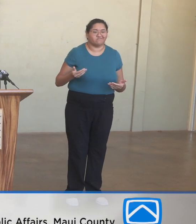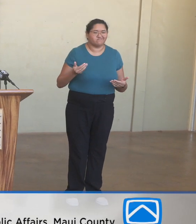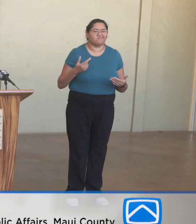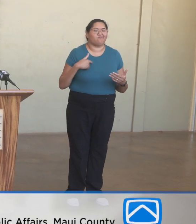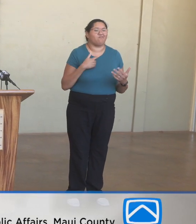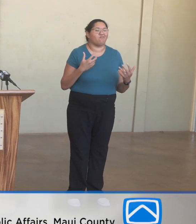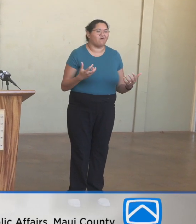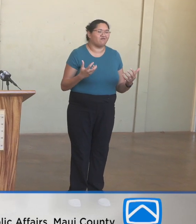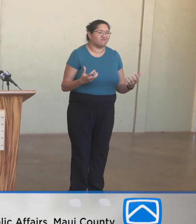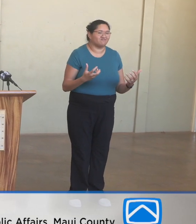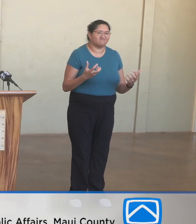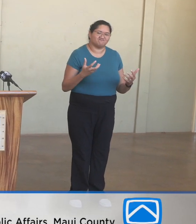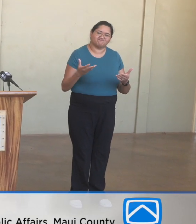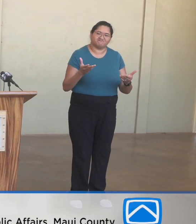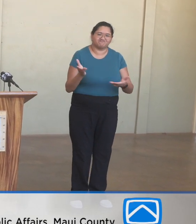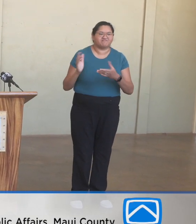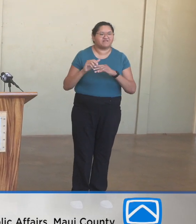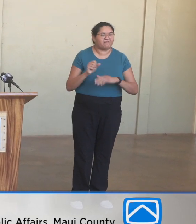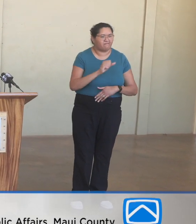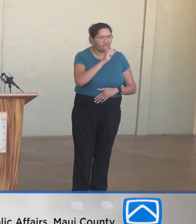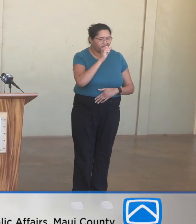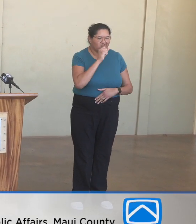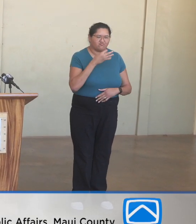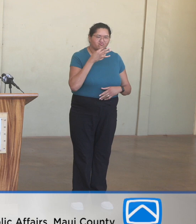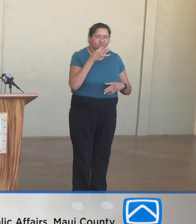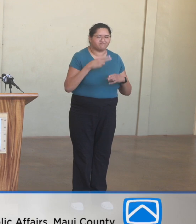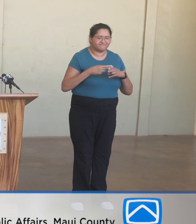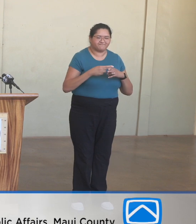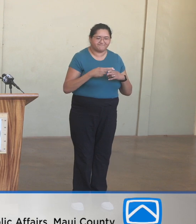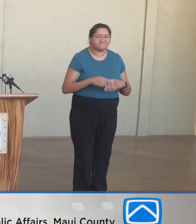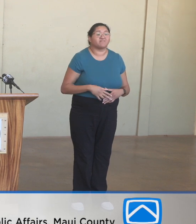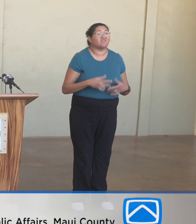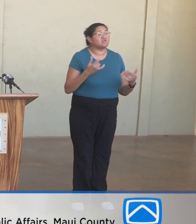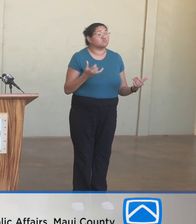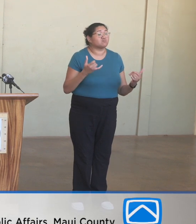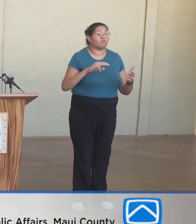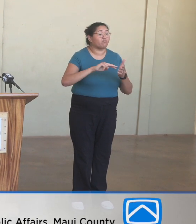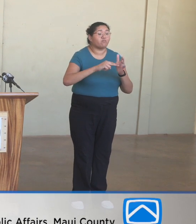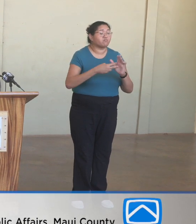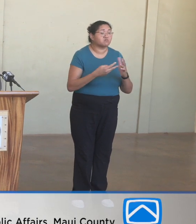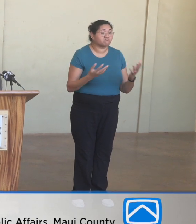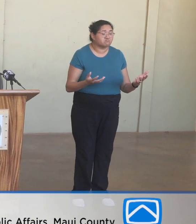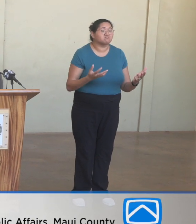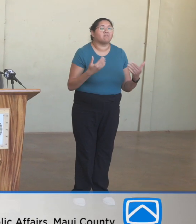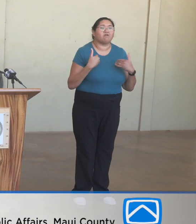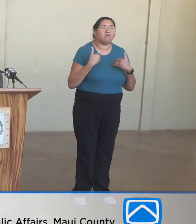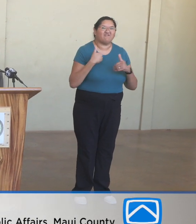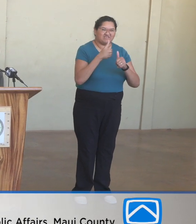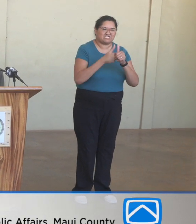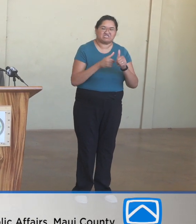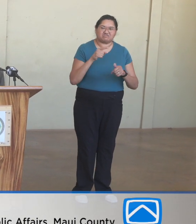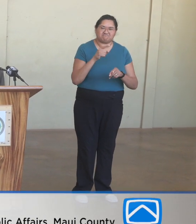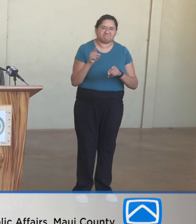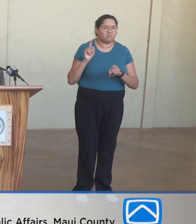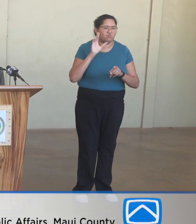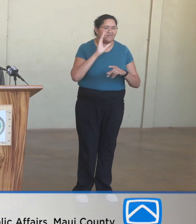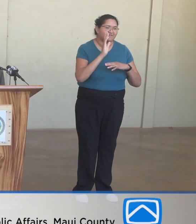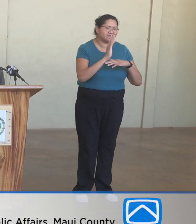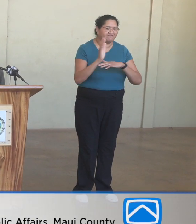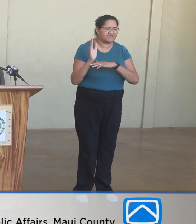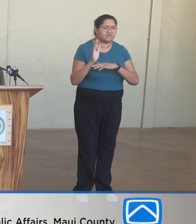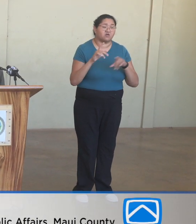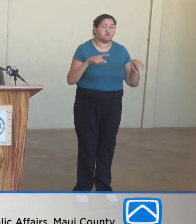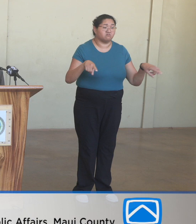wanted to bring them up to the microphone in a little bit, but for today's purposes, we'll have each of them speak. If